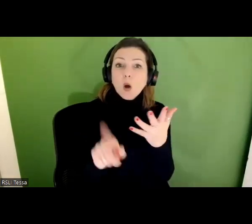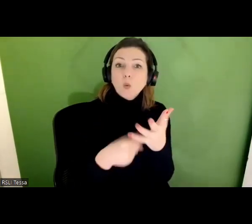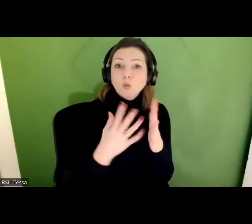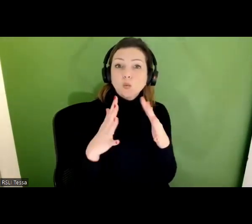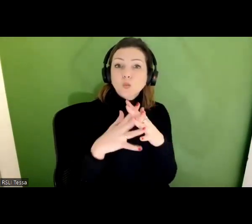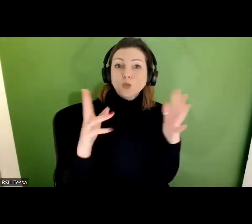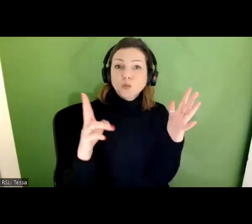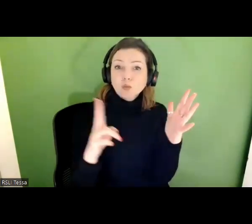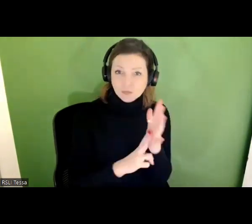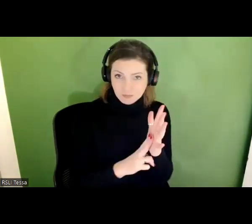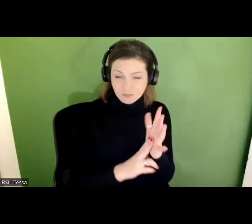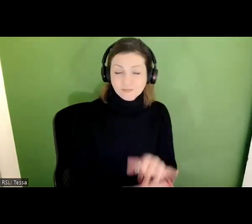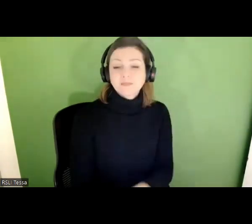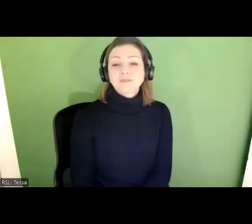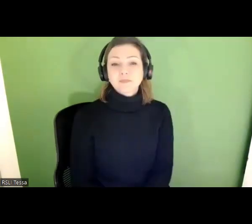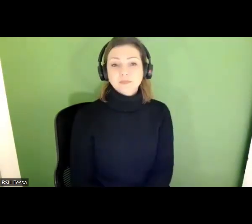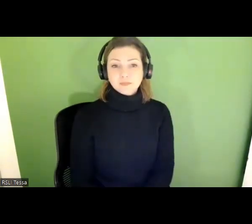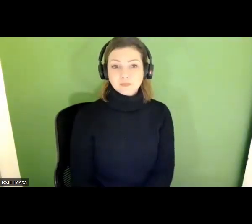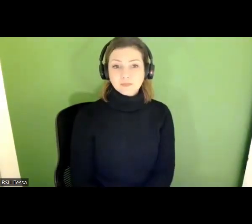Breakdown.